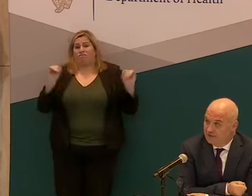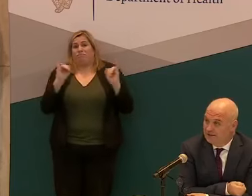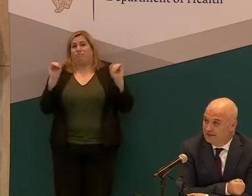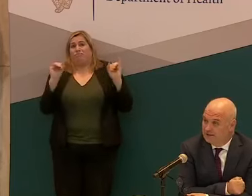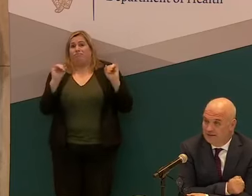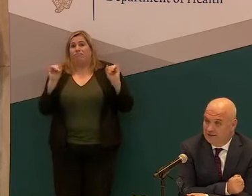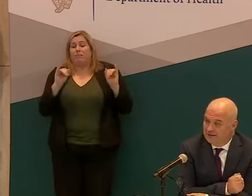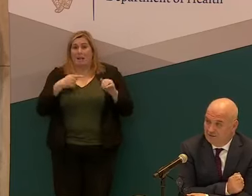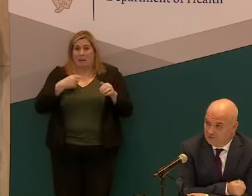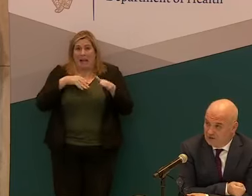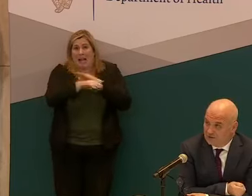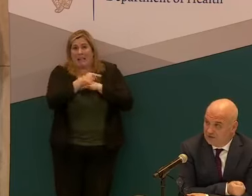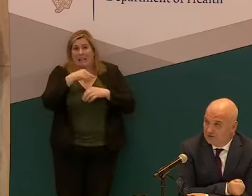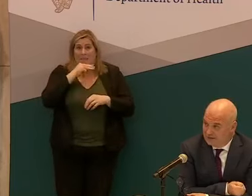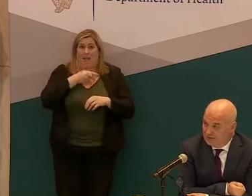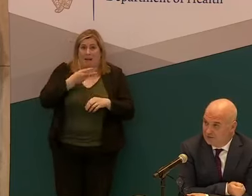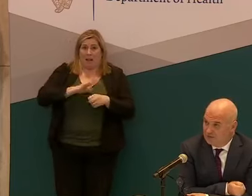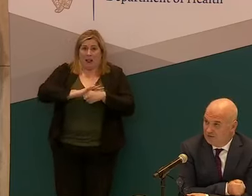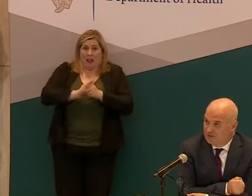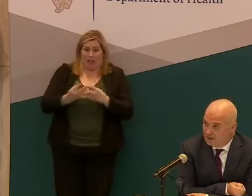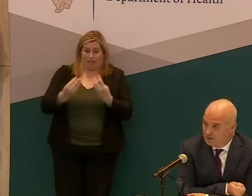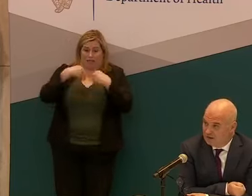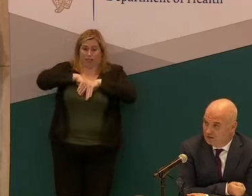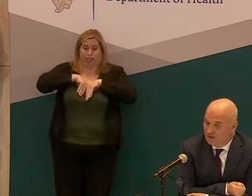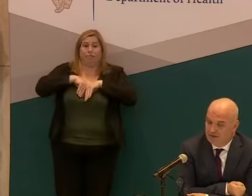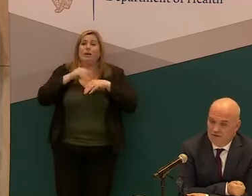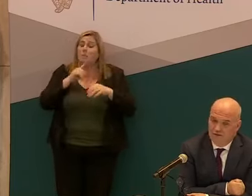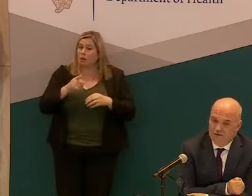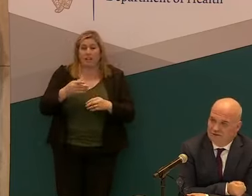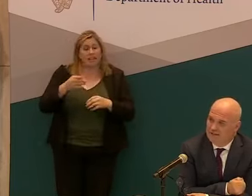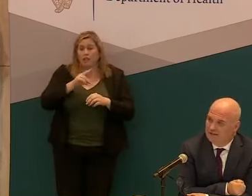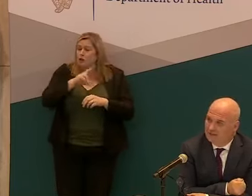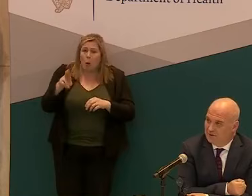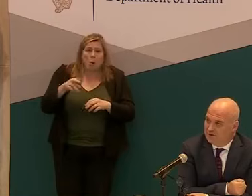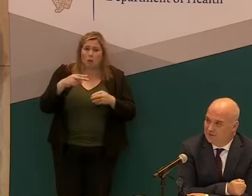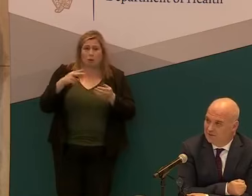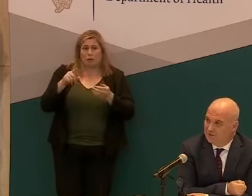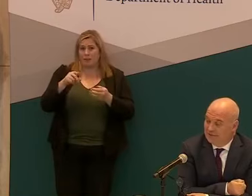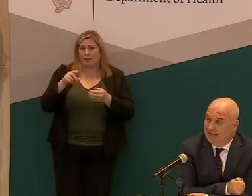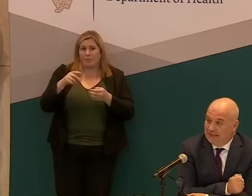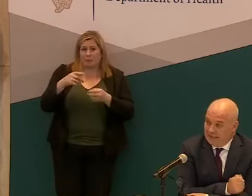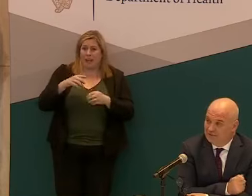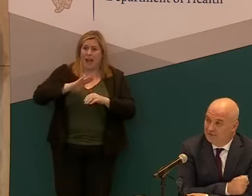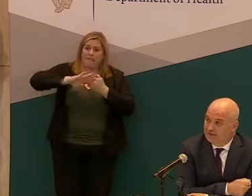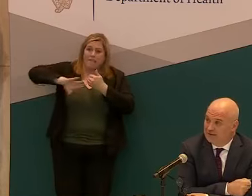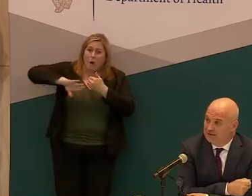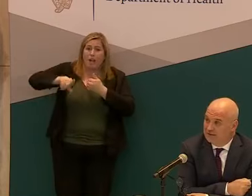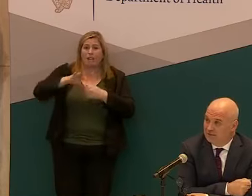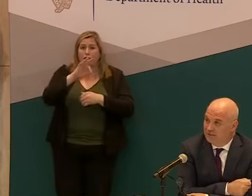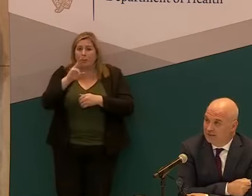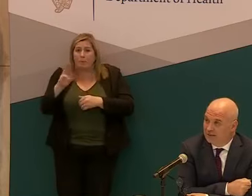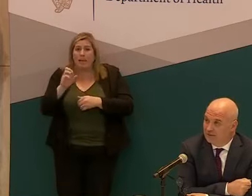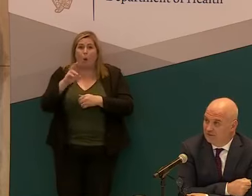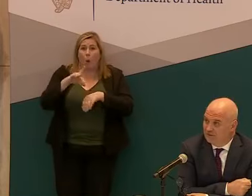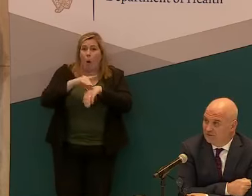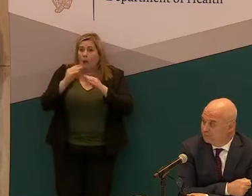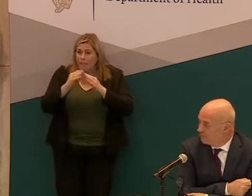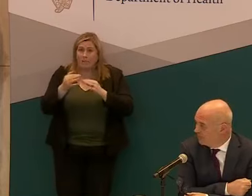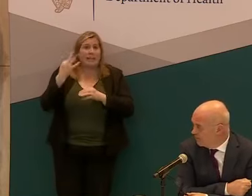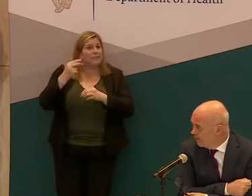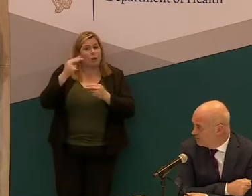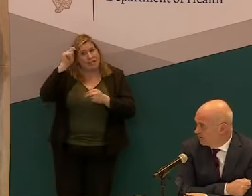you attending either your doctor, to see your doctor, to contact your doctor, or to attend an emergency department if you feel that that's the appropriate action for